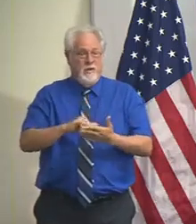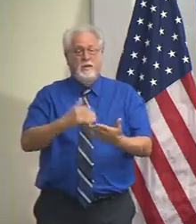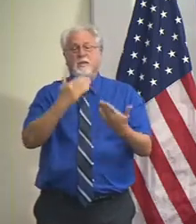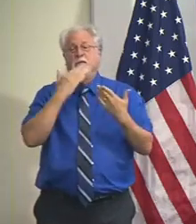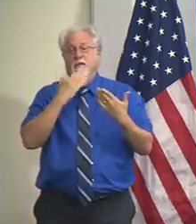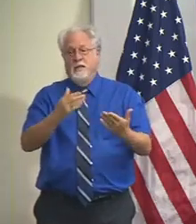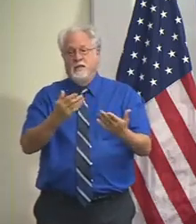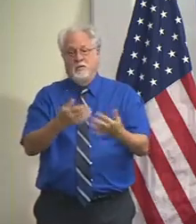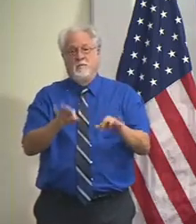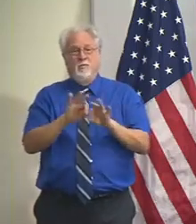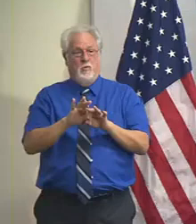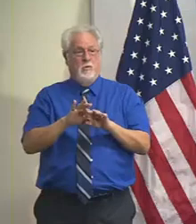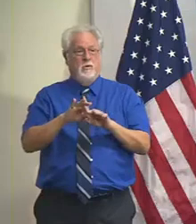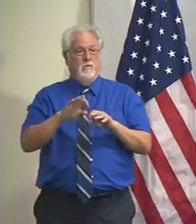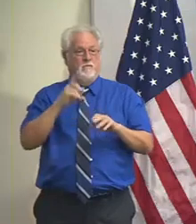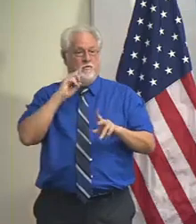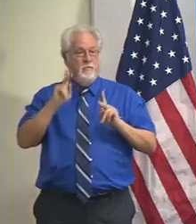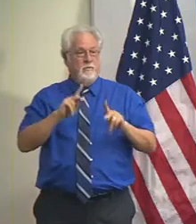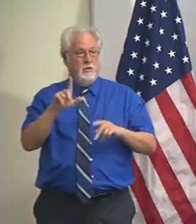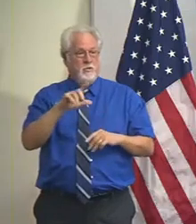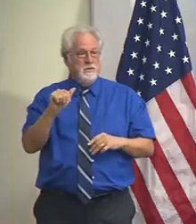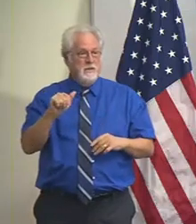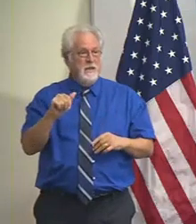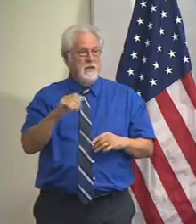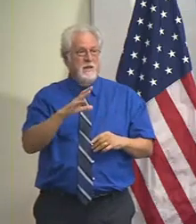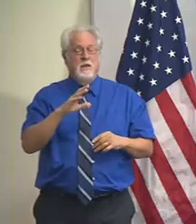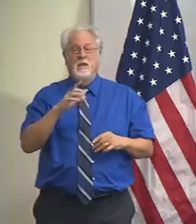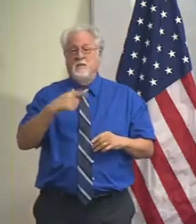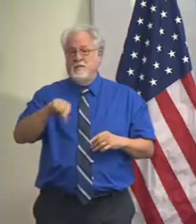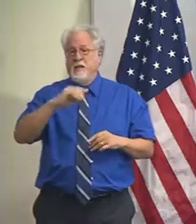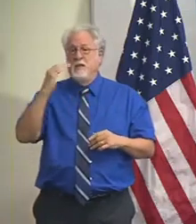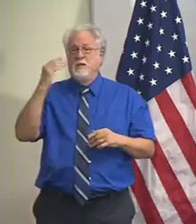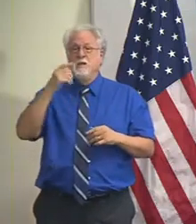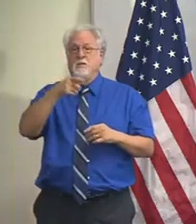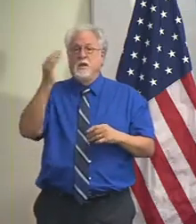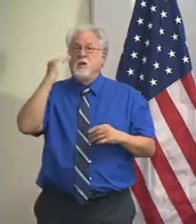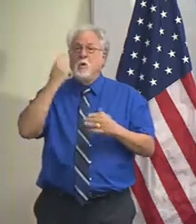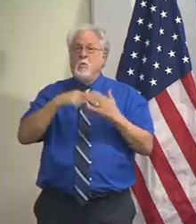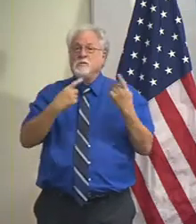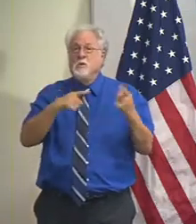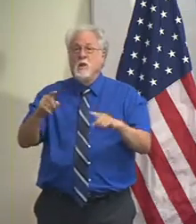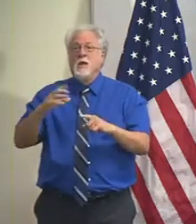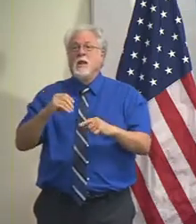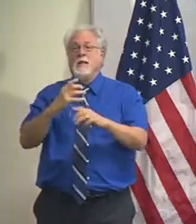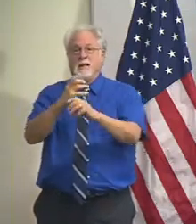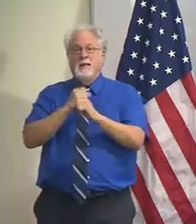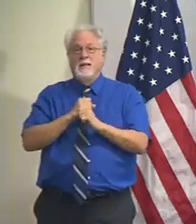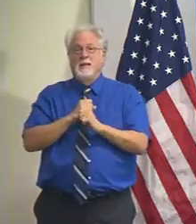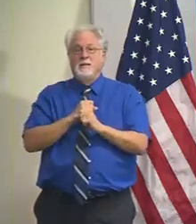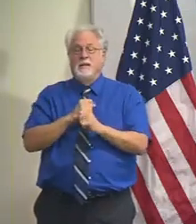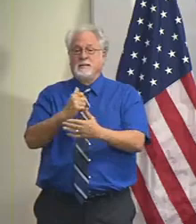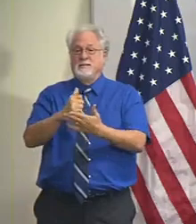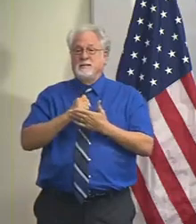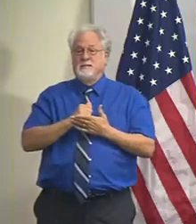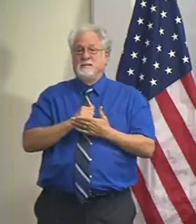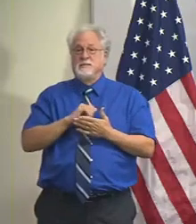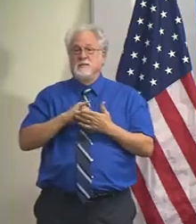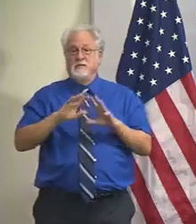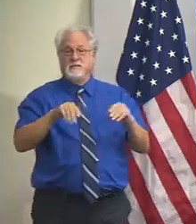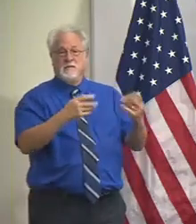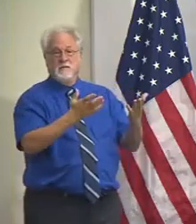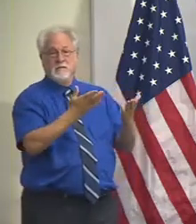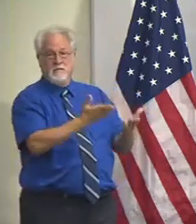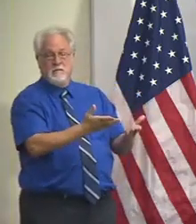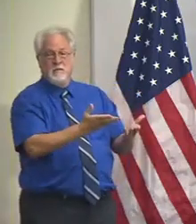to know, is very important for the people of Louisiana, so that they know what's going on and they can access the assistance that's being made available